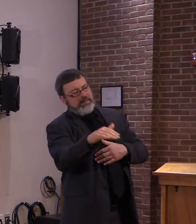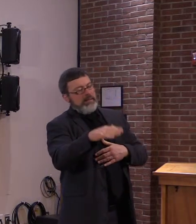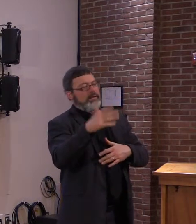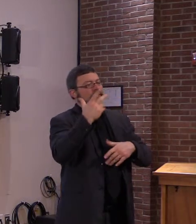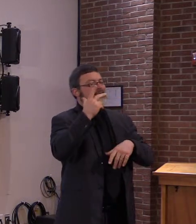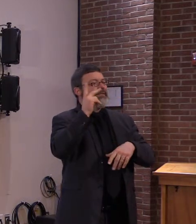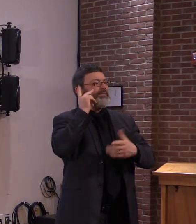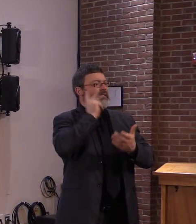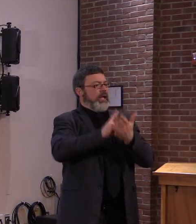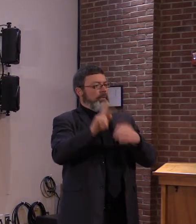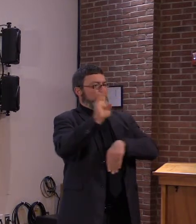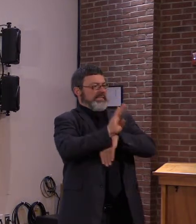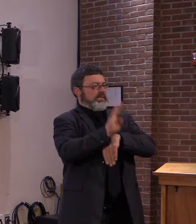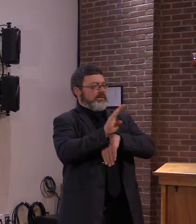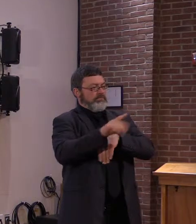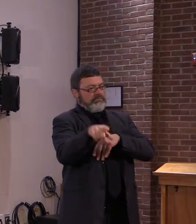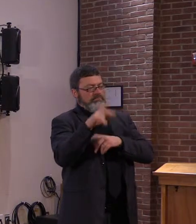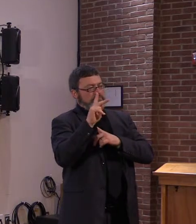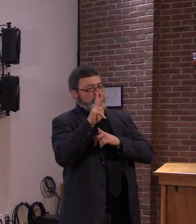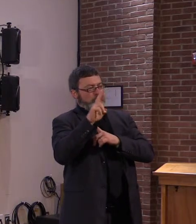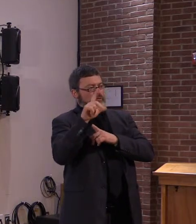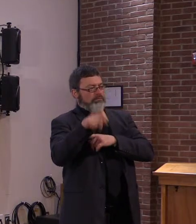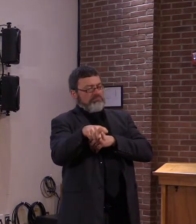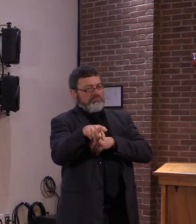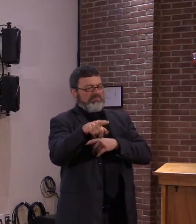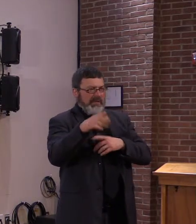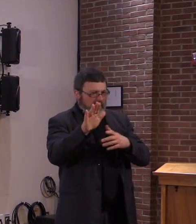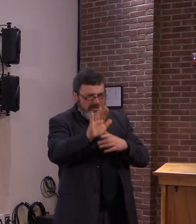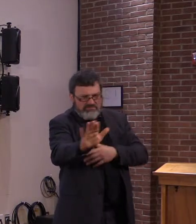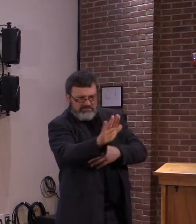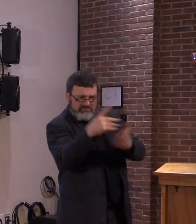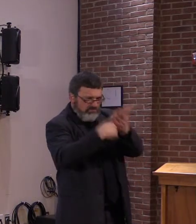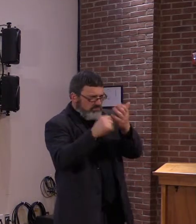that we talk about in terms of physical distancing, etc.